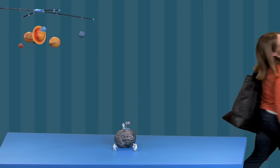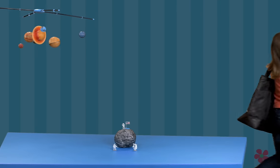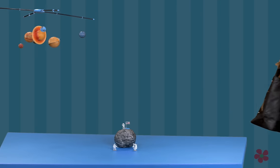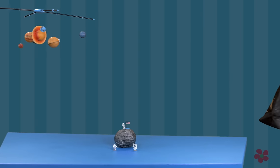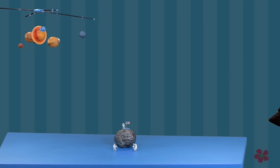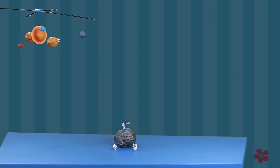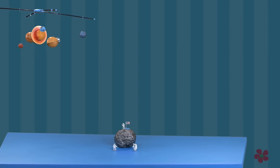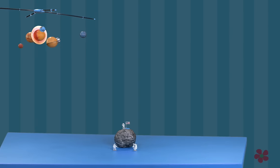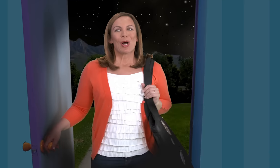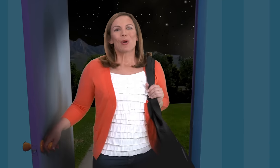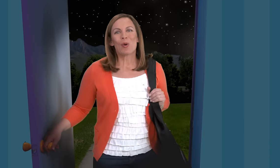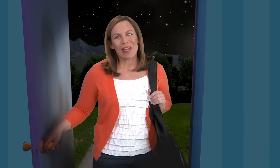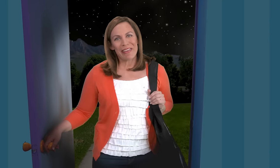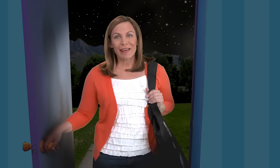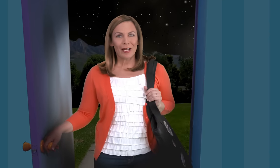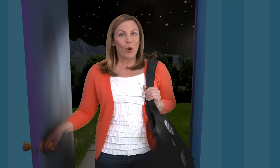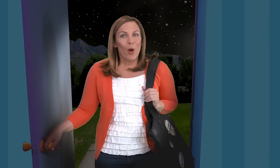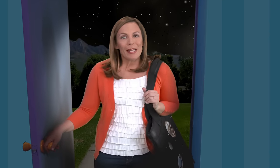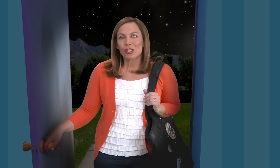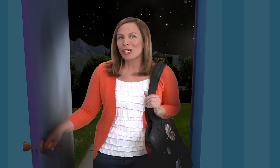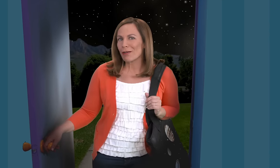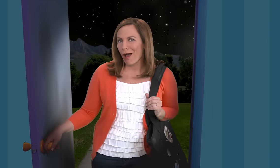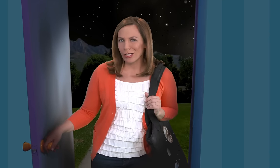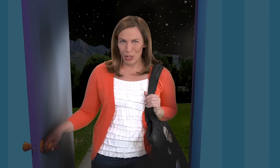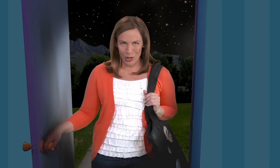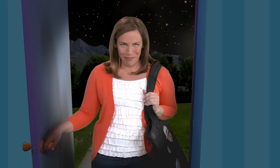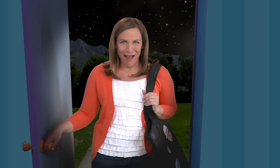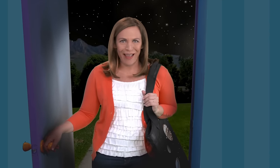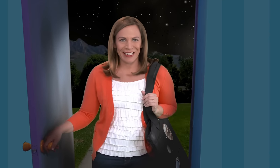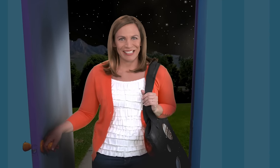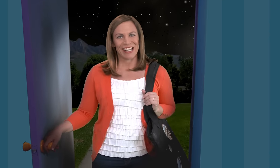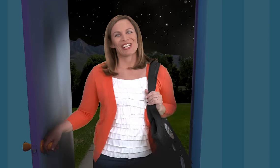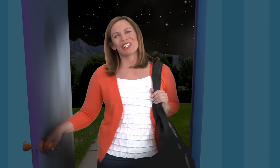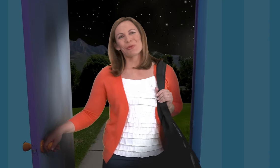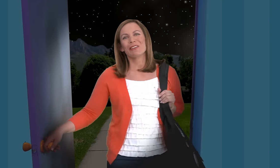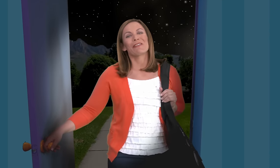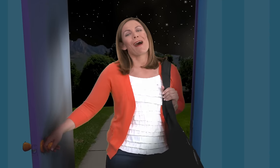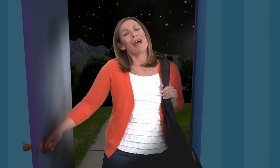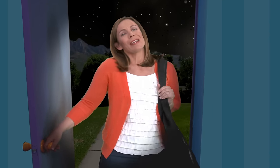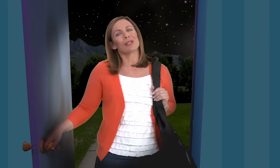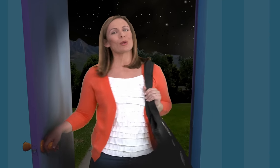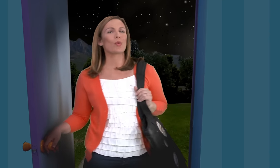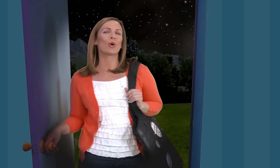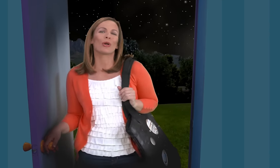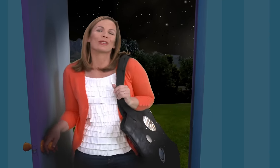wonderful. With a question on your mind, you will find the world